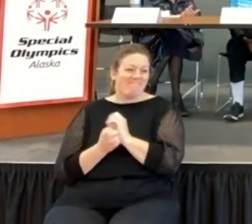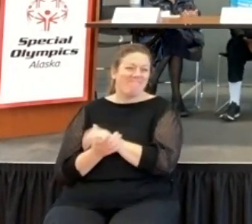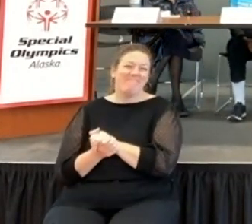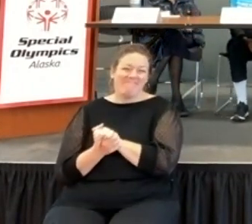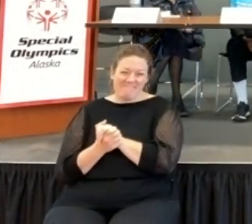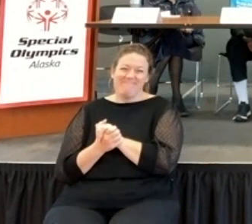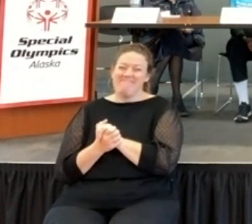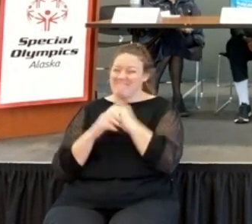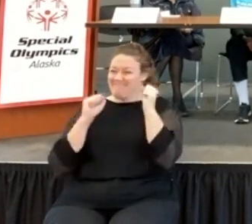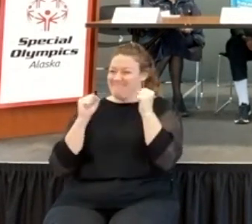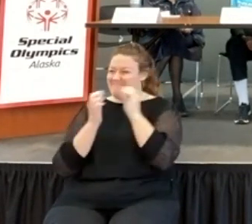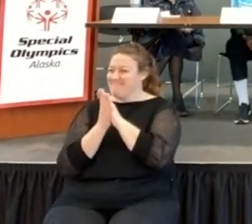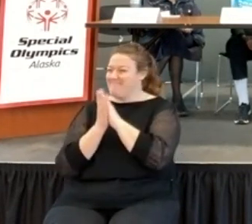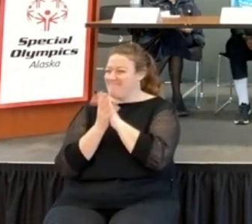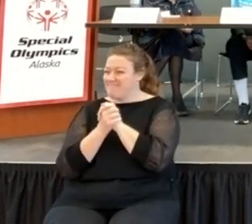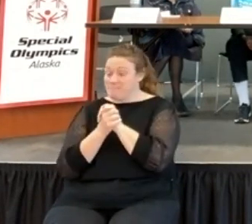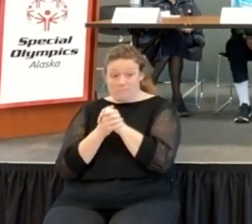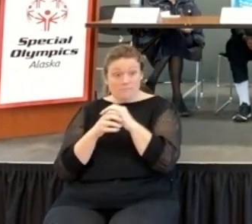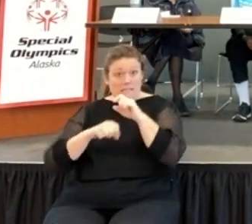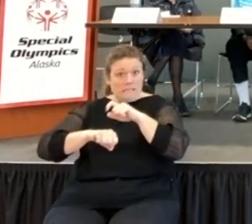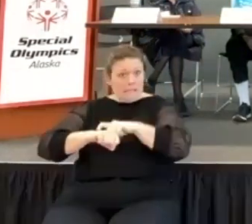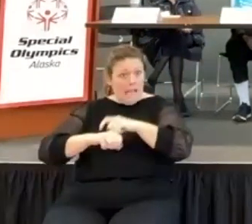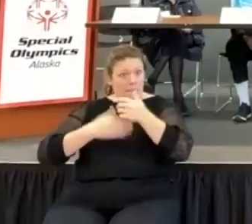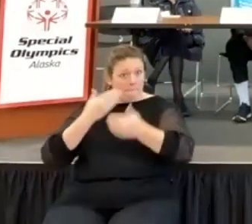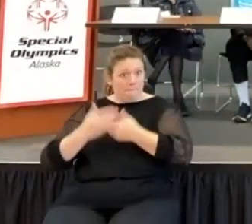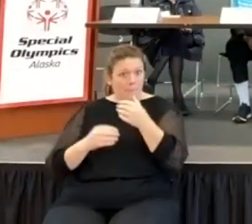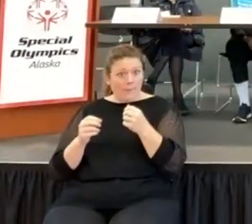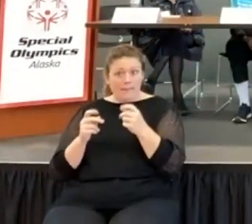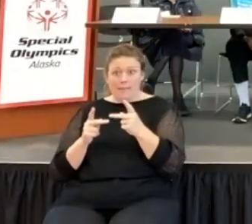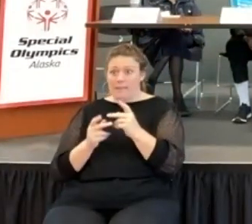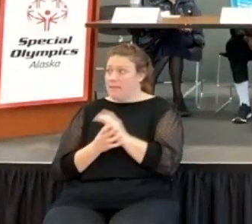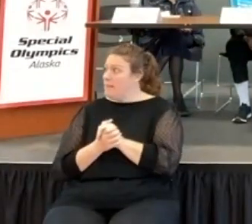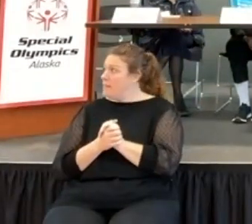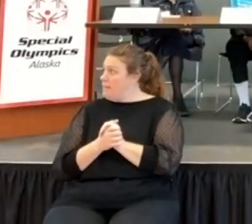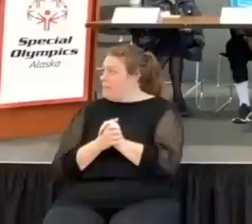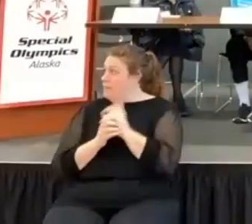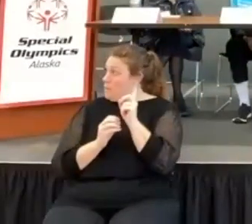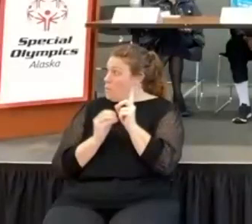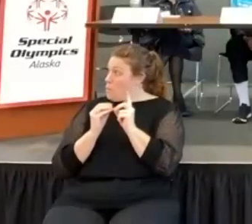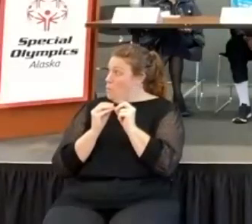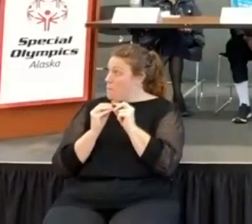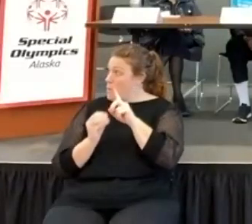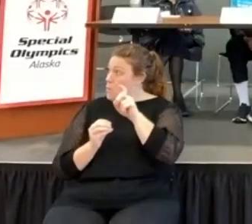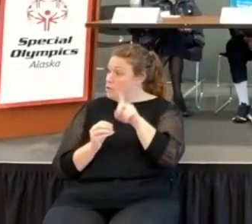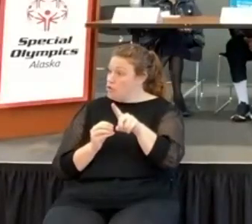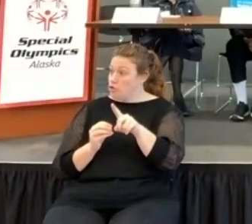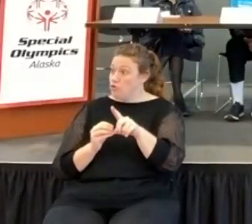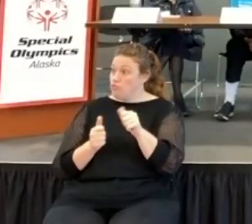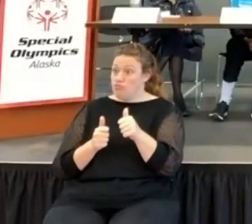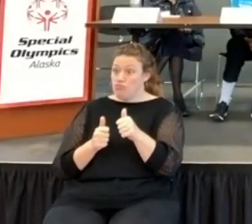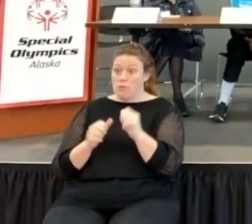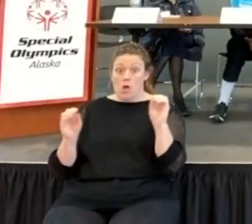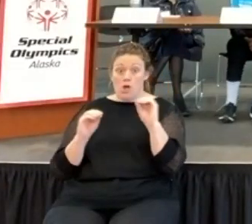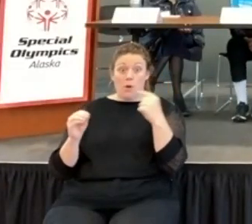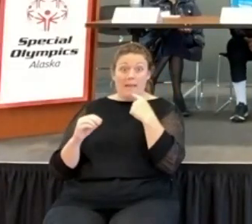All right. Are we doing okay on time? And for one more question? Nobody's saying